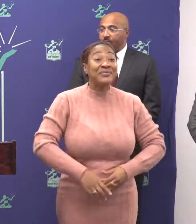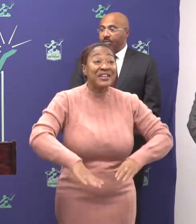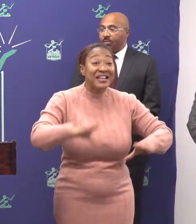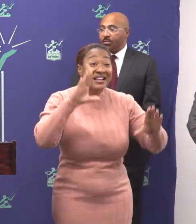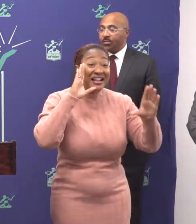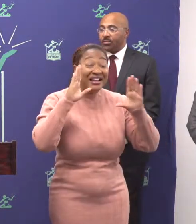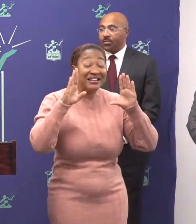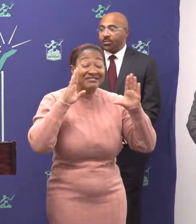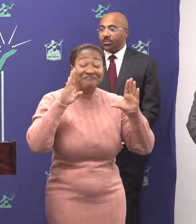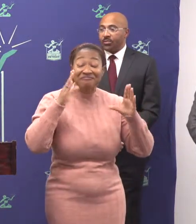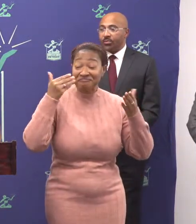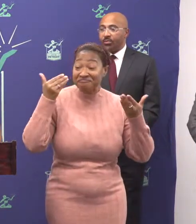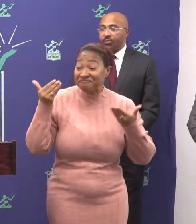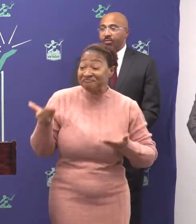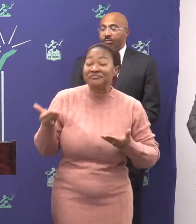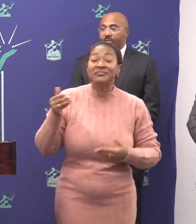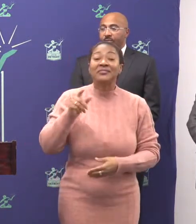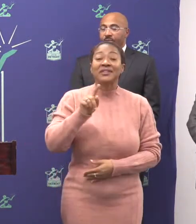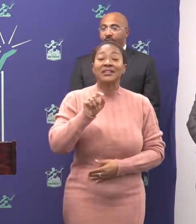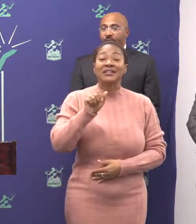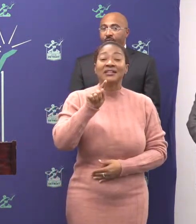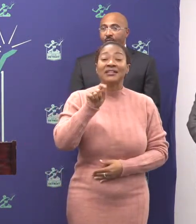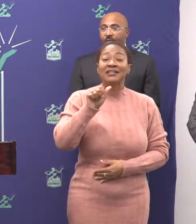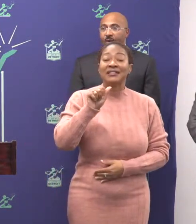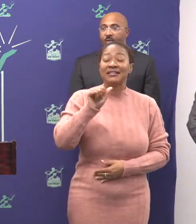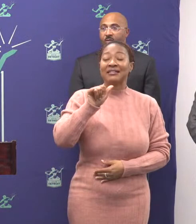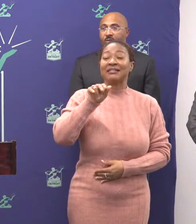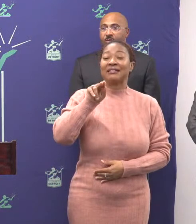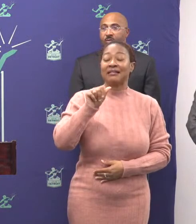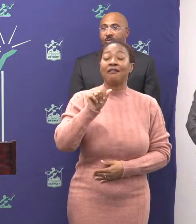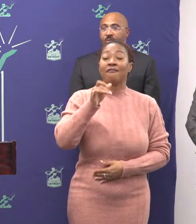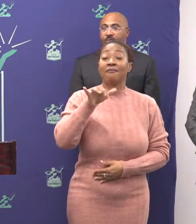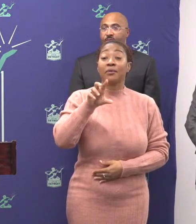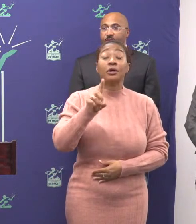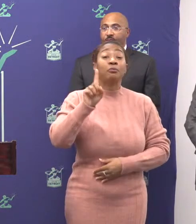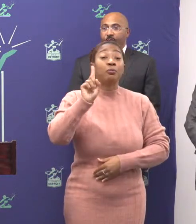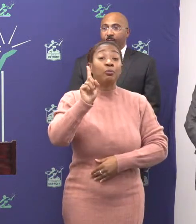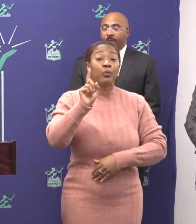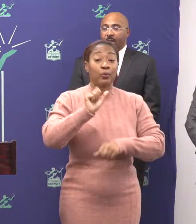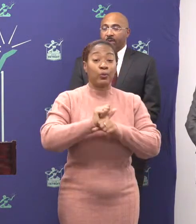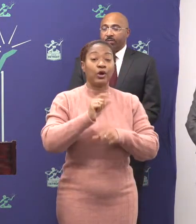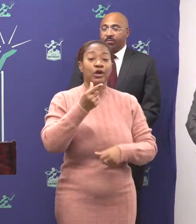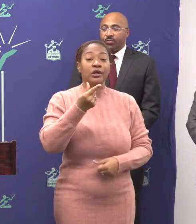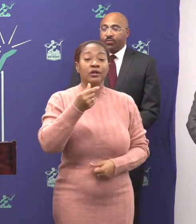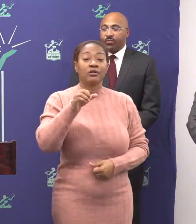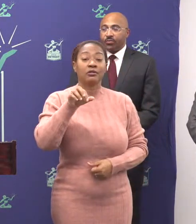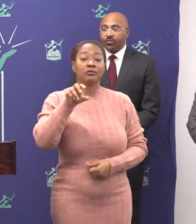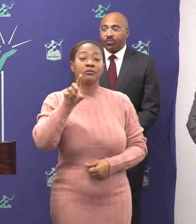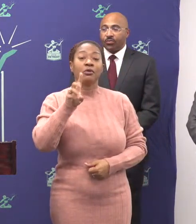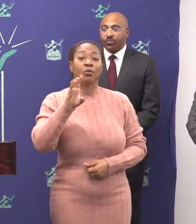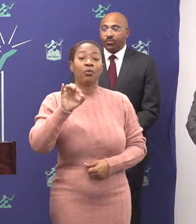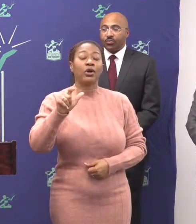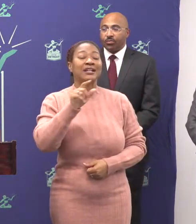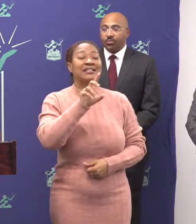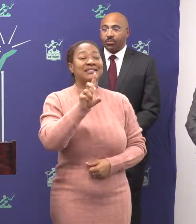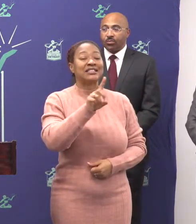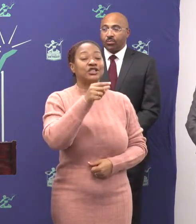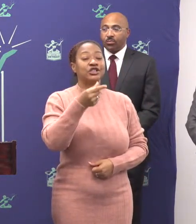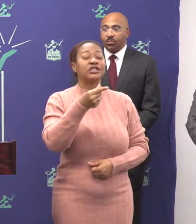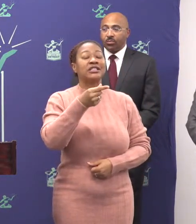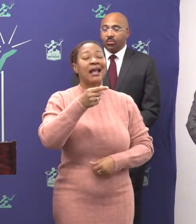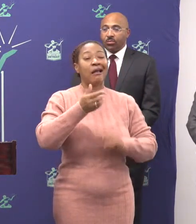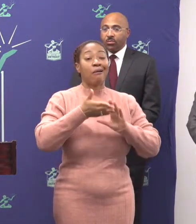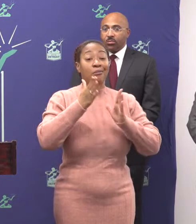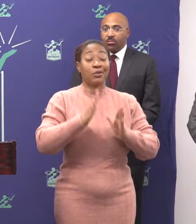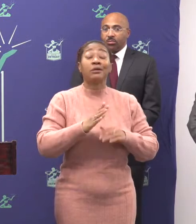Hello, my name is Tatiana Floyd. I work at Goodwill as a DG Savage operator.